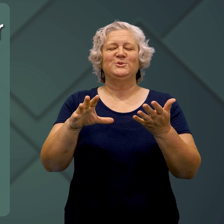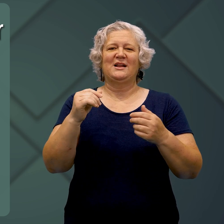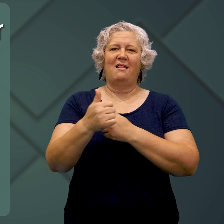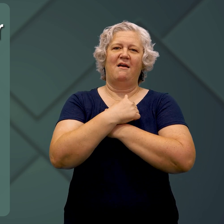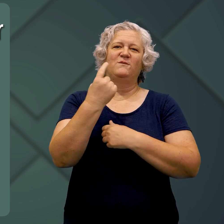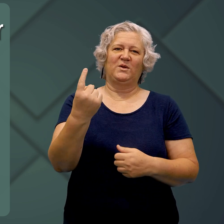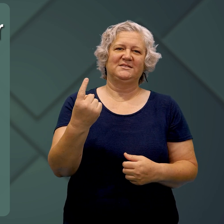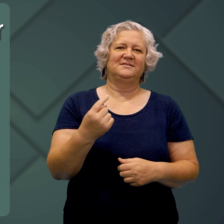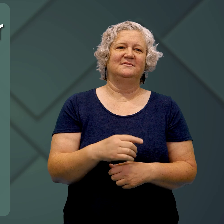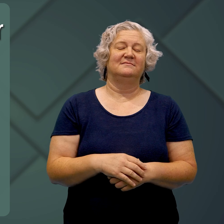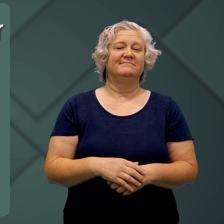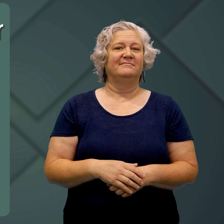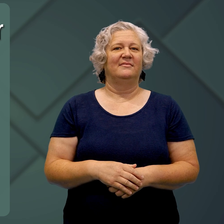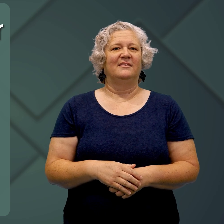ones.